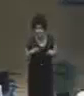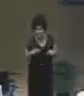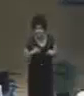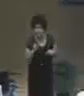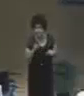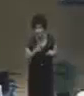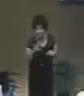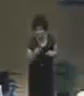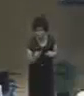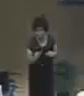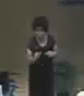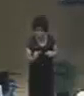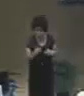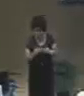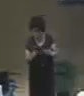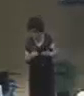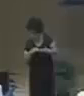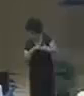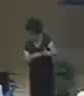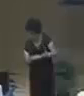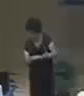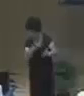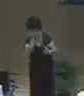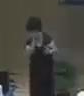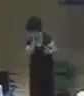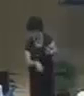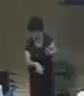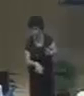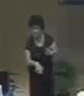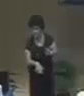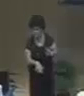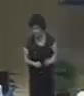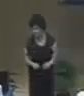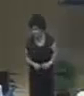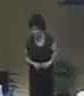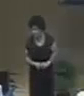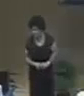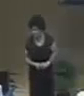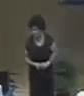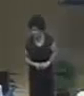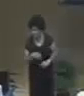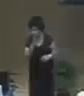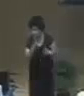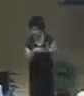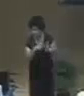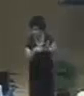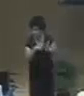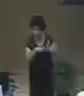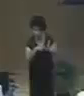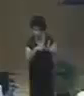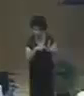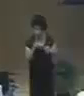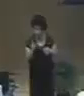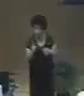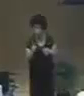help things around formative assessment and then summative assessment, etc. There's a little video from one of the Associate